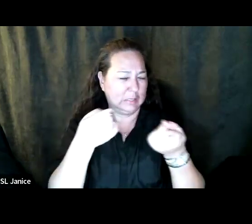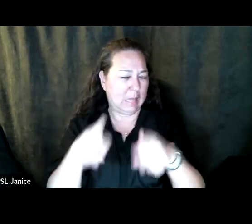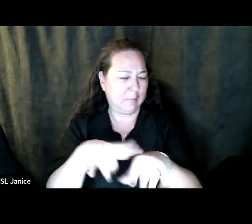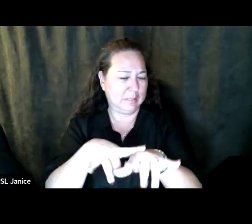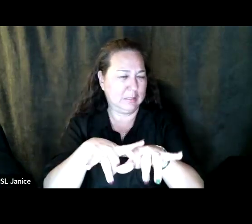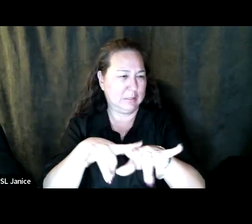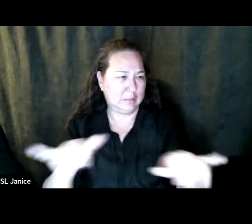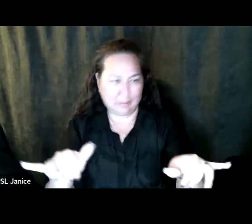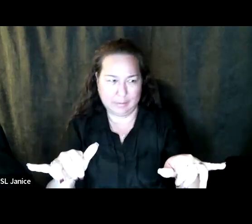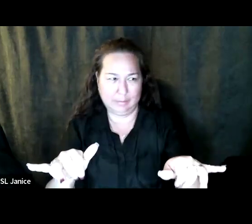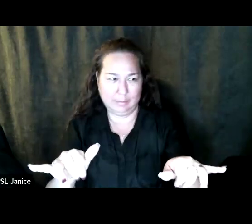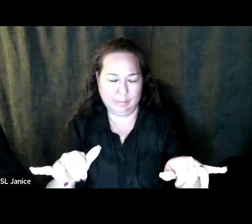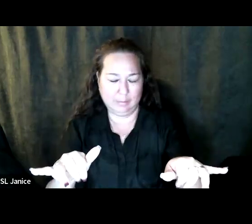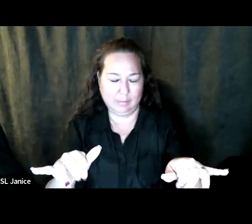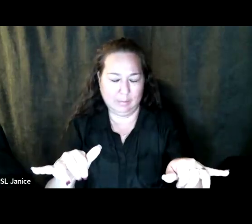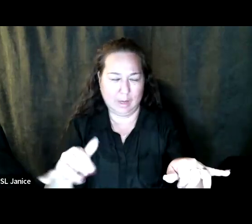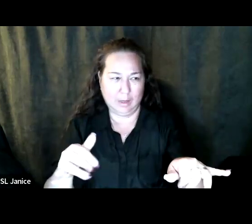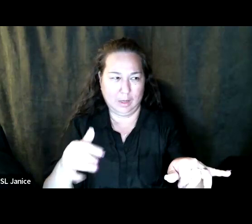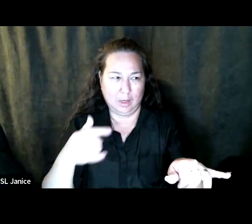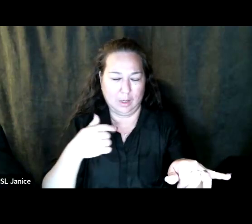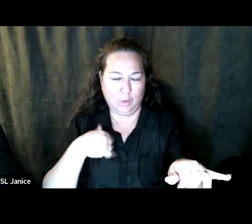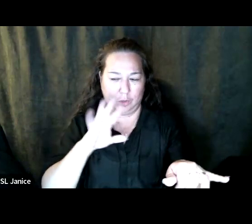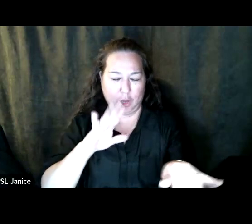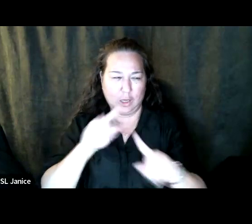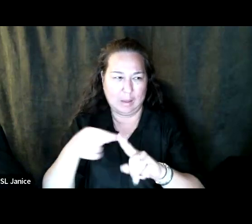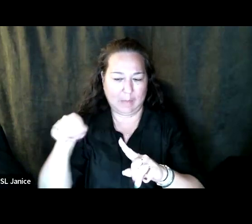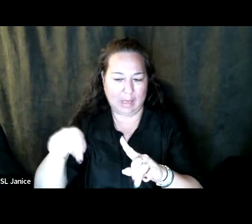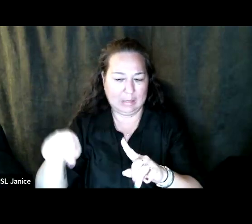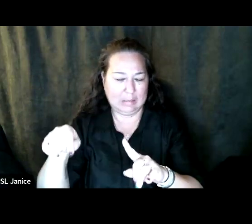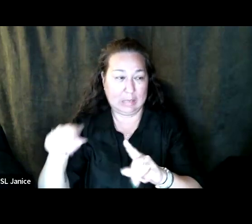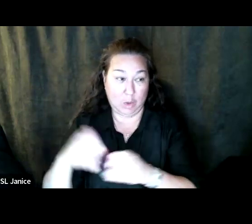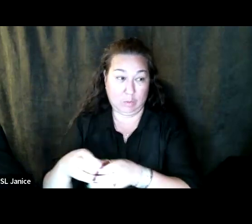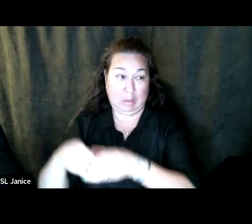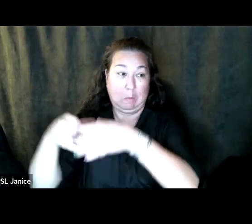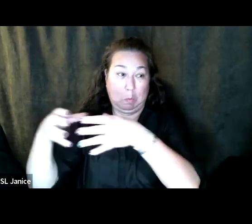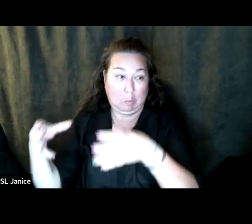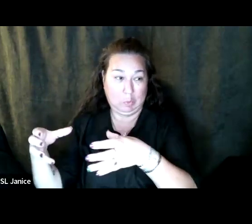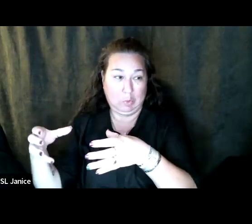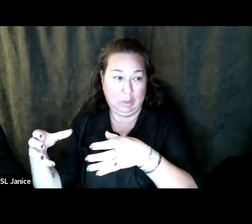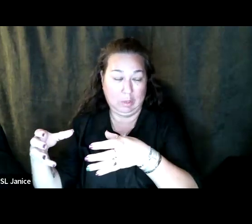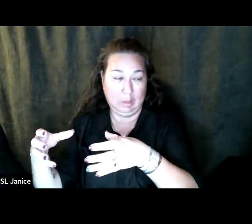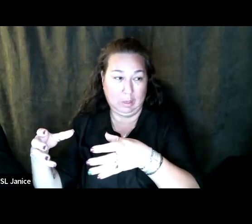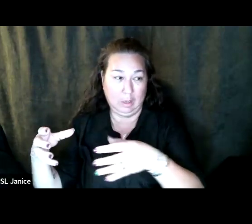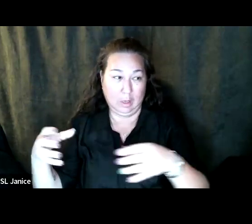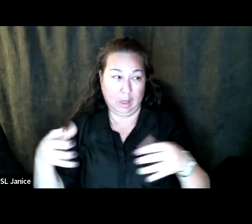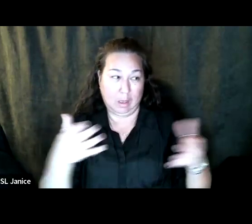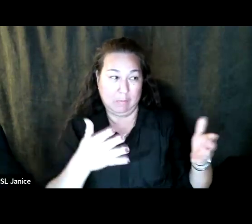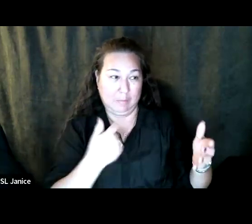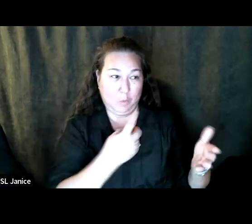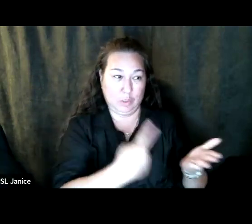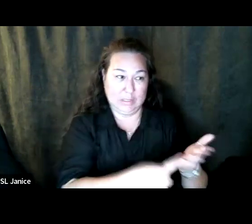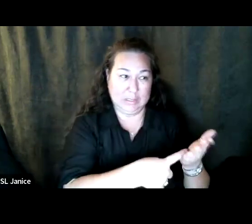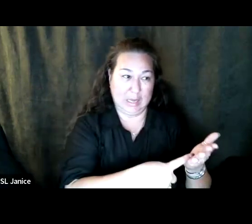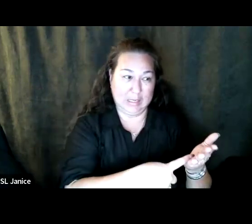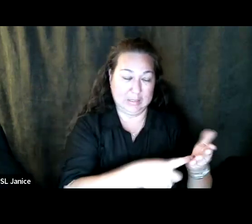we're naming this expansion and identifying where we're reducing seat availability? Sure. So